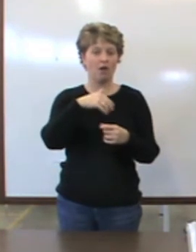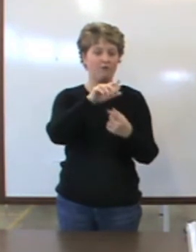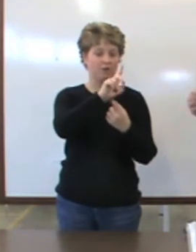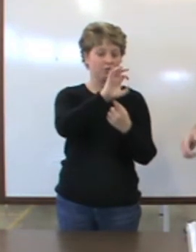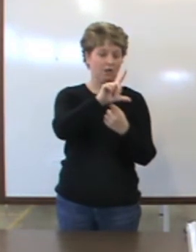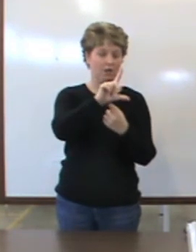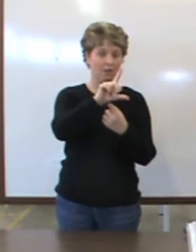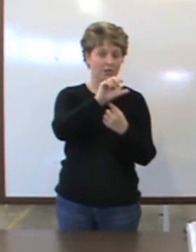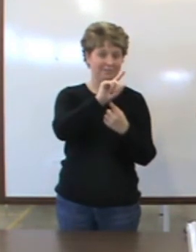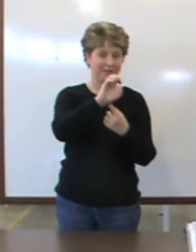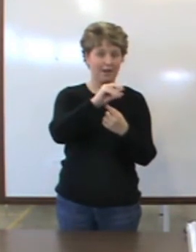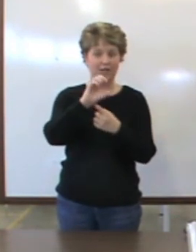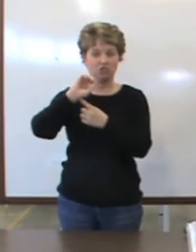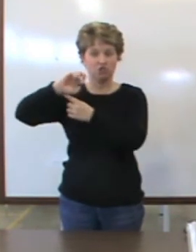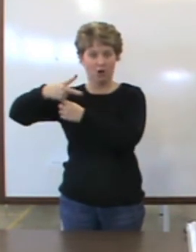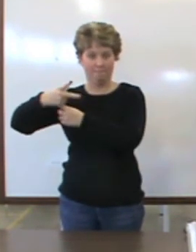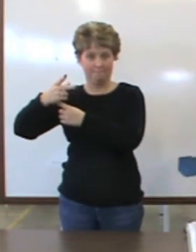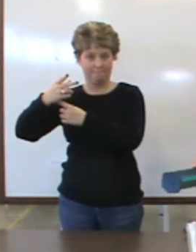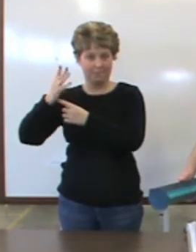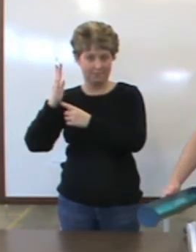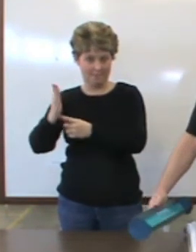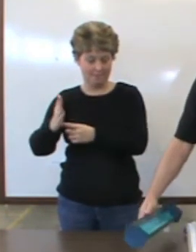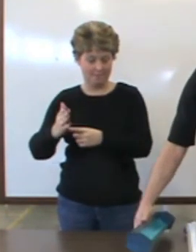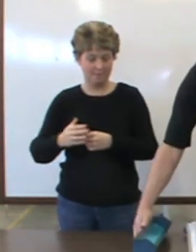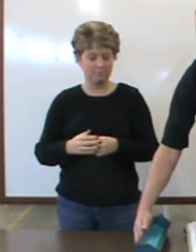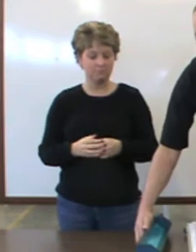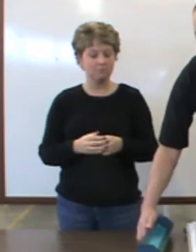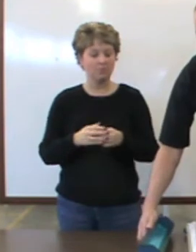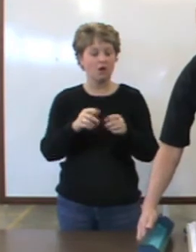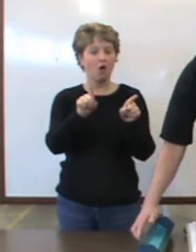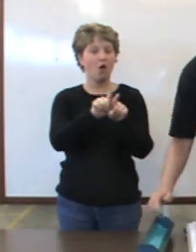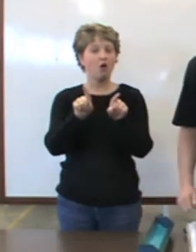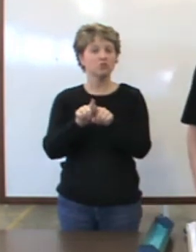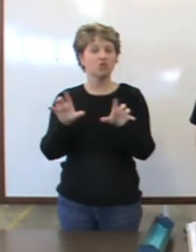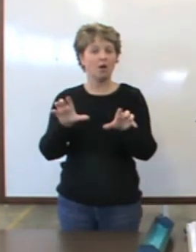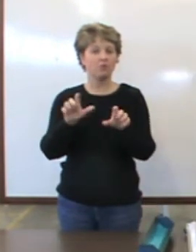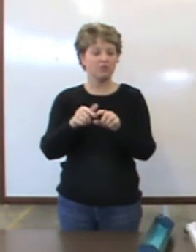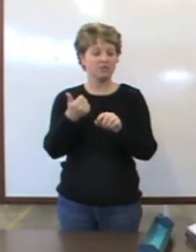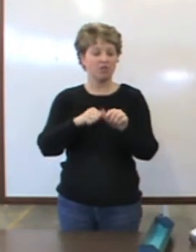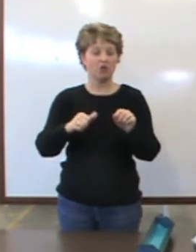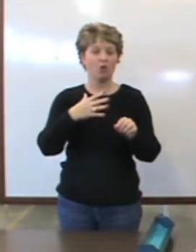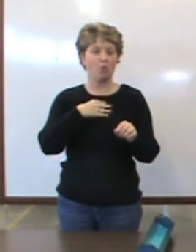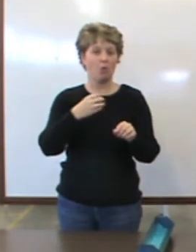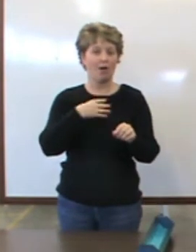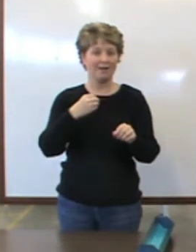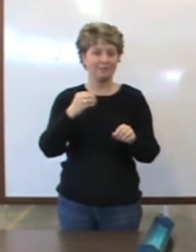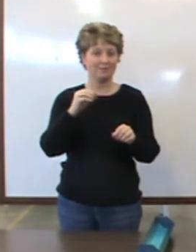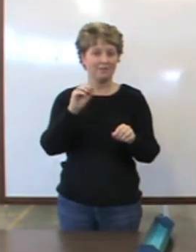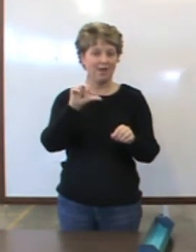and a sharp side. Also, I am doing this under white light.